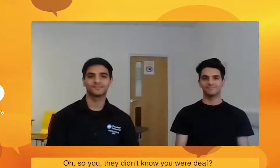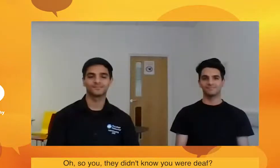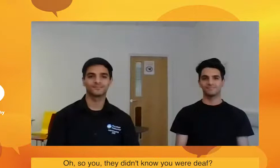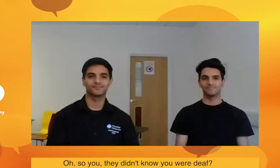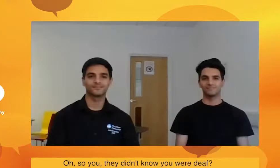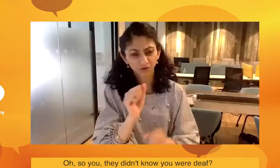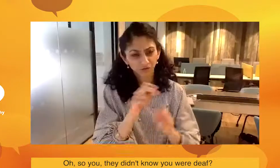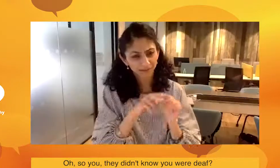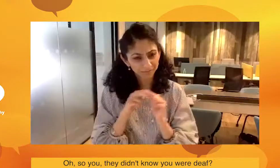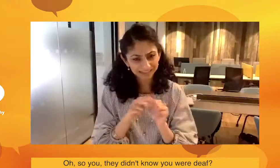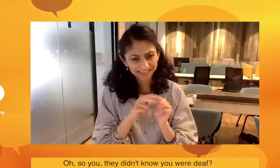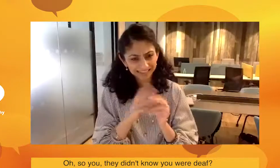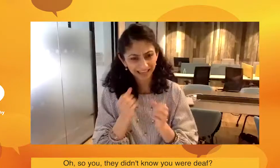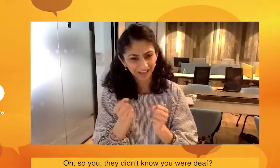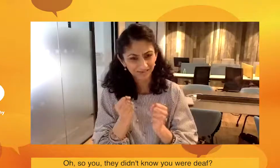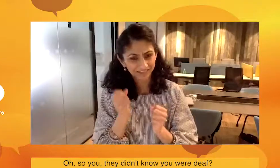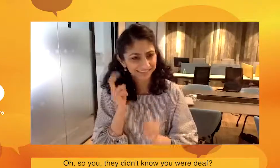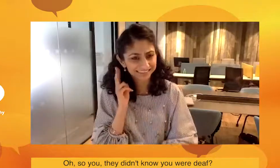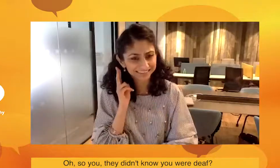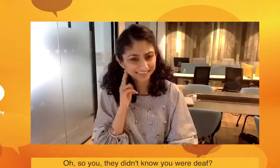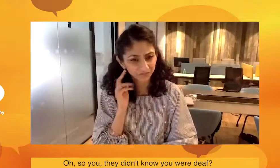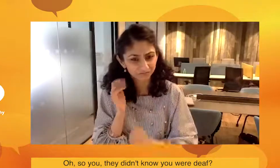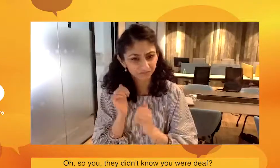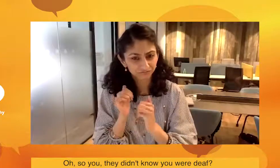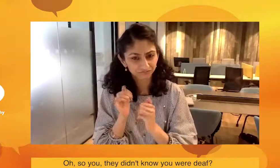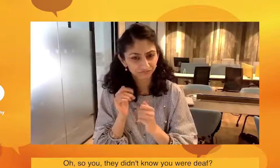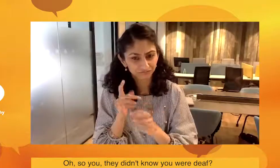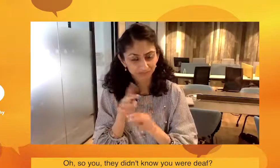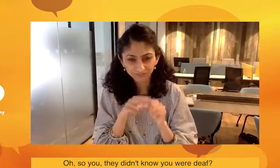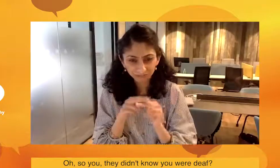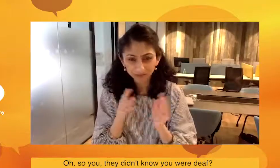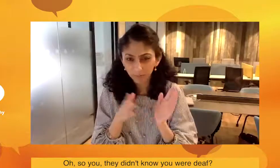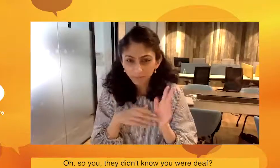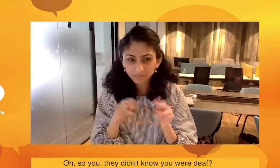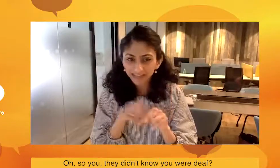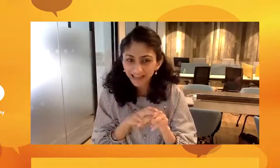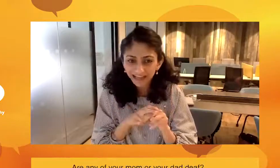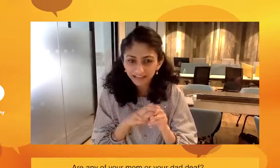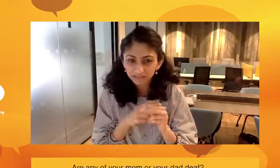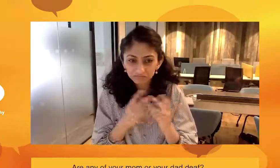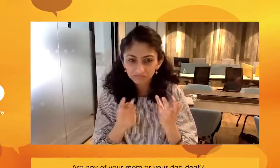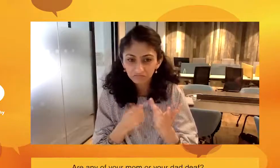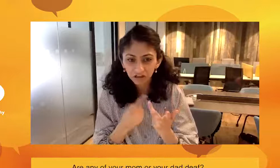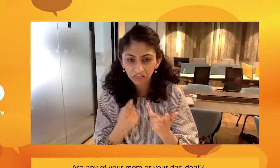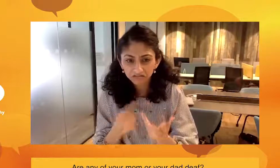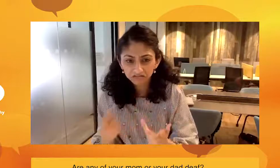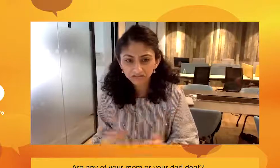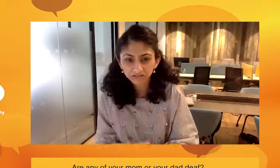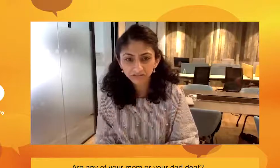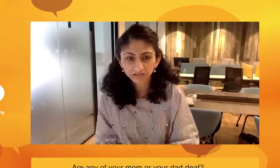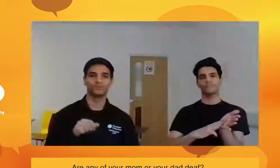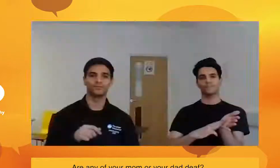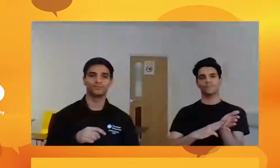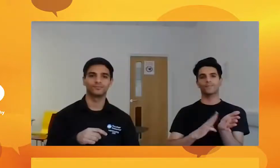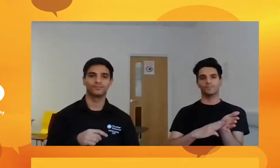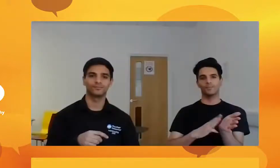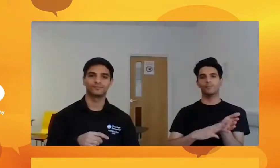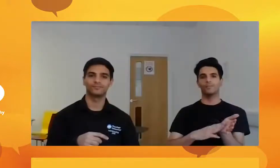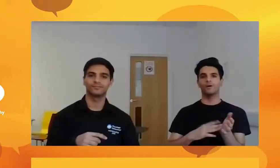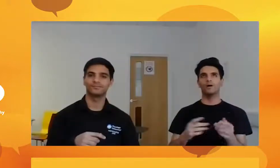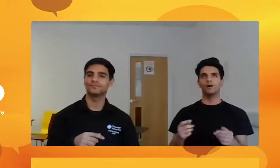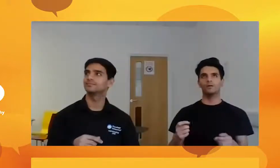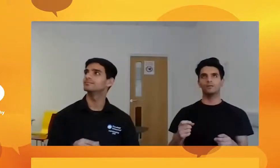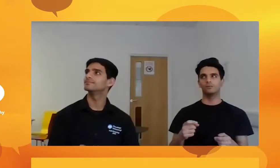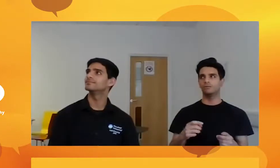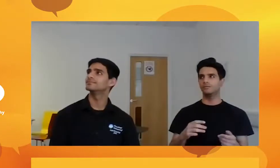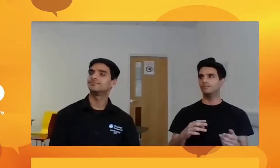Oh, so they didn't know you were deaf, or what about your family? Are any of your mum or your dad deaf?